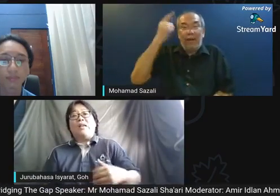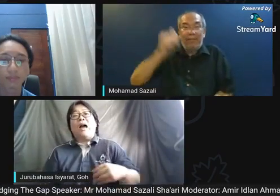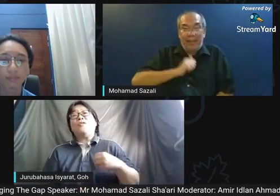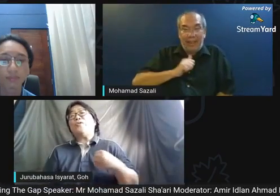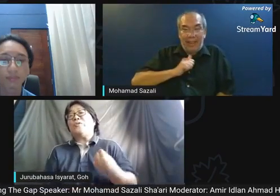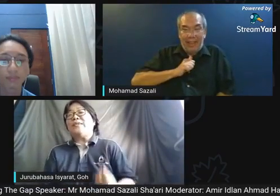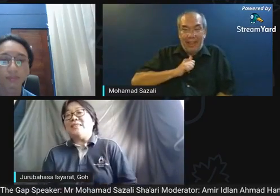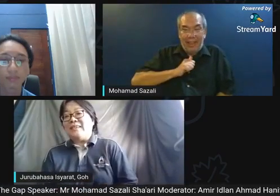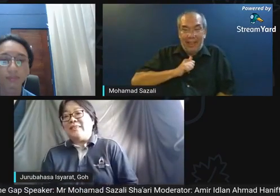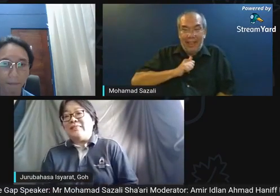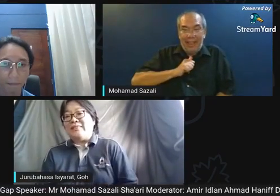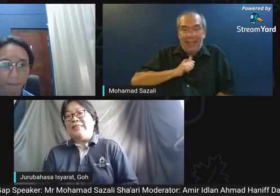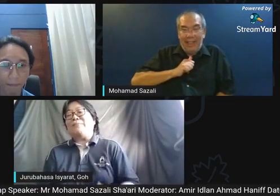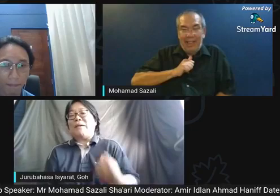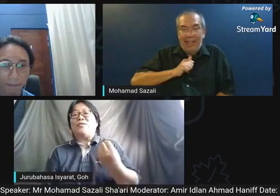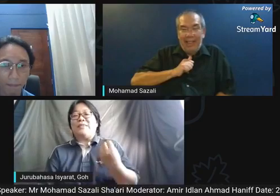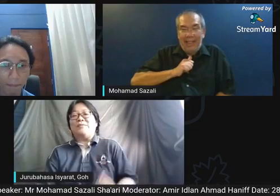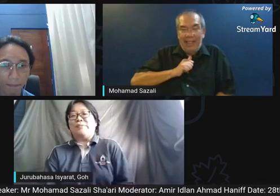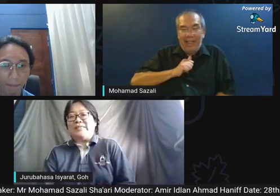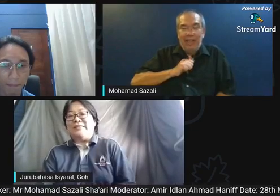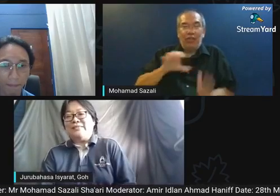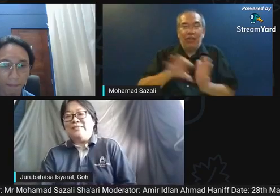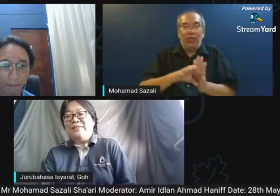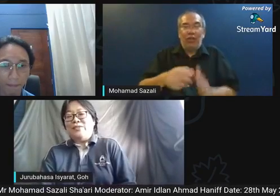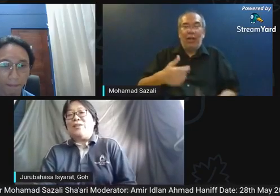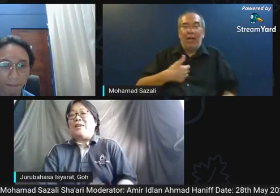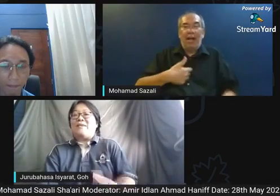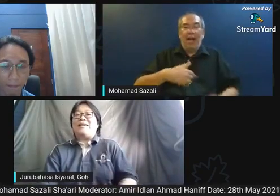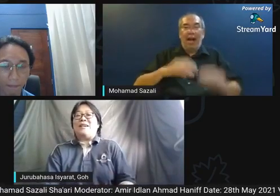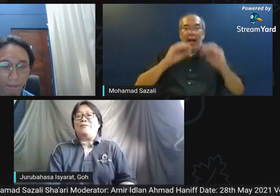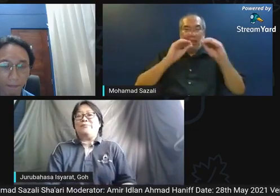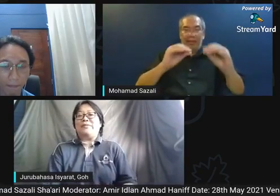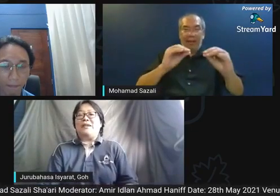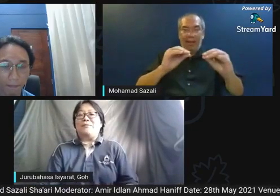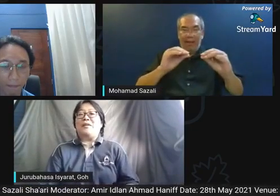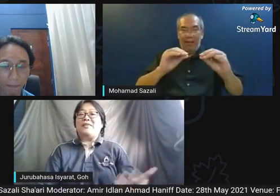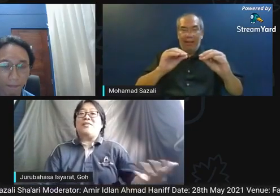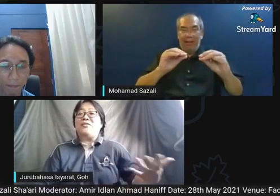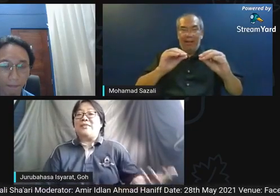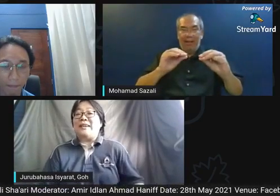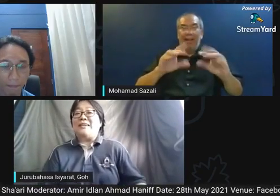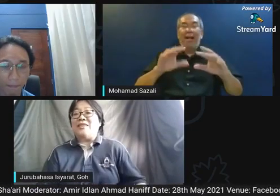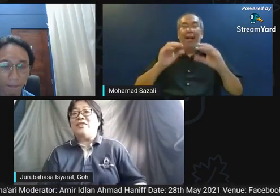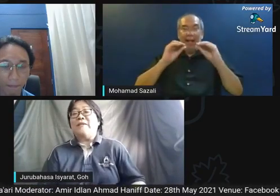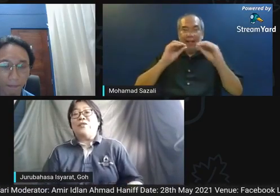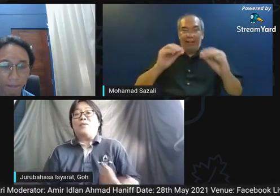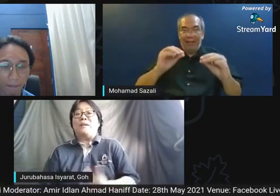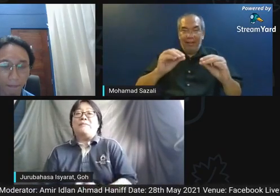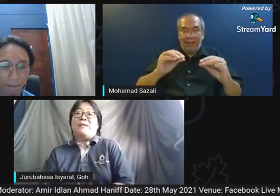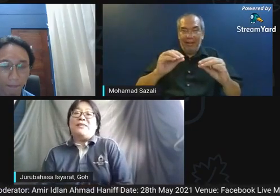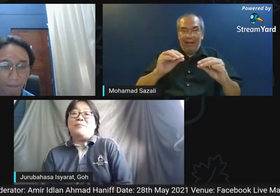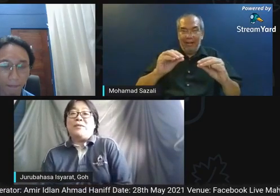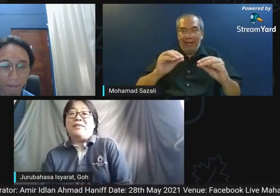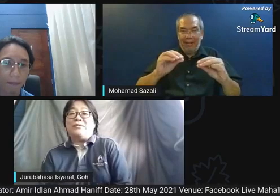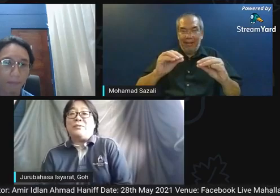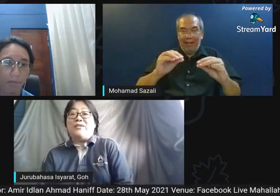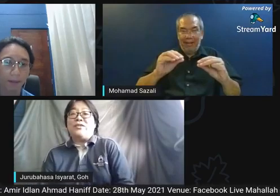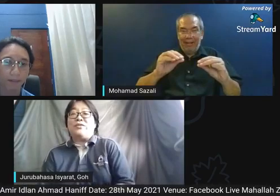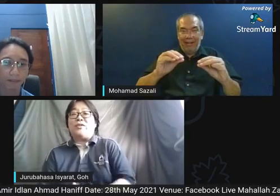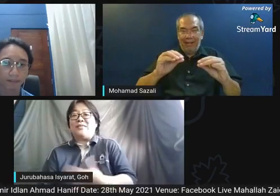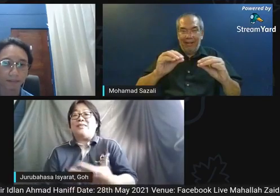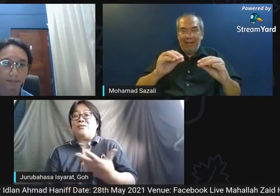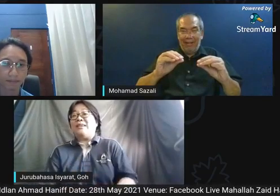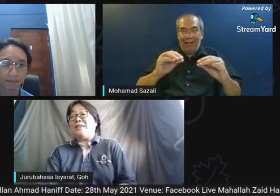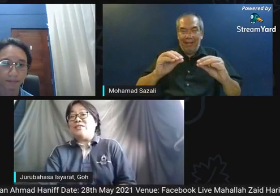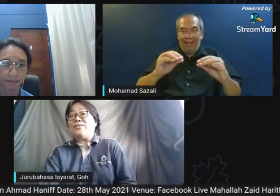But how you translate it, it depends on the interpreter. So like right now, because since you're using English, so my interpreters will